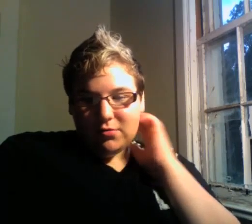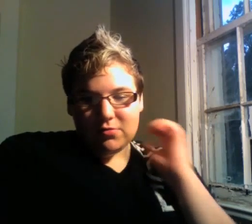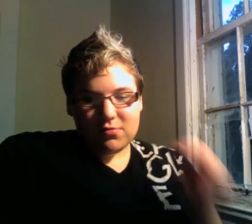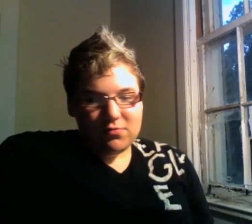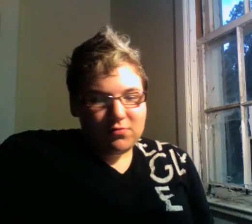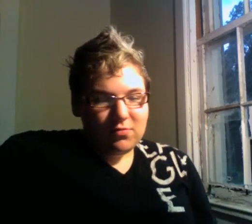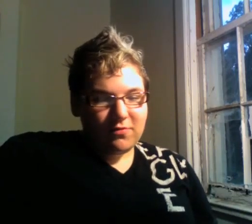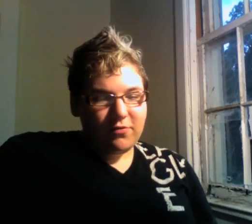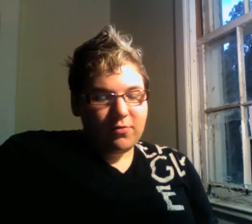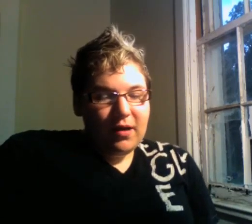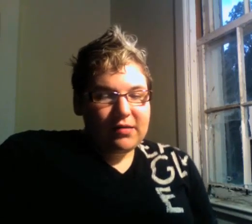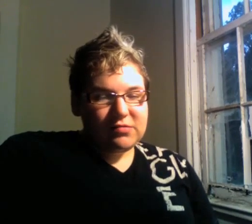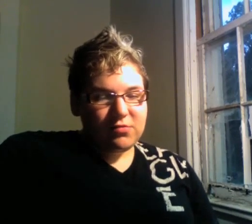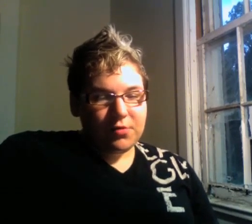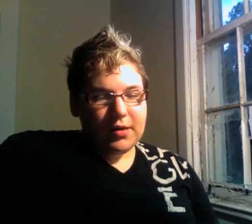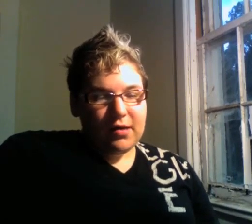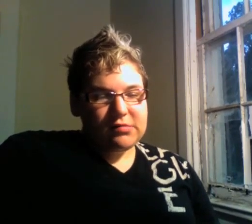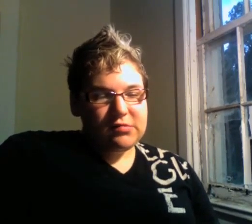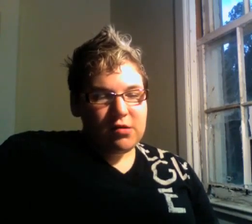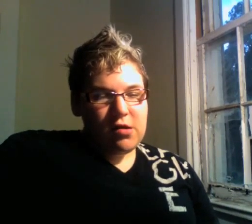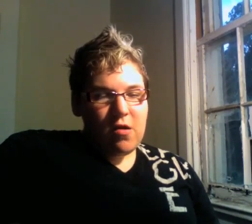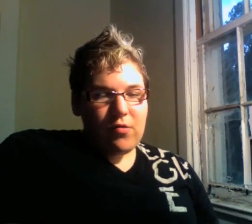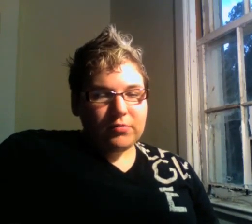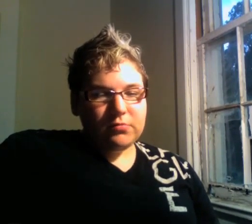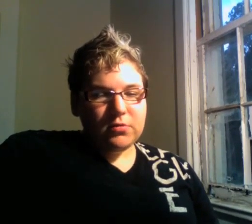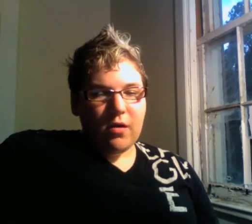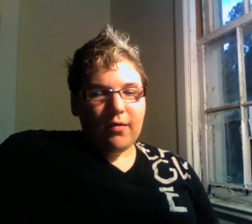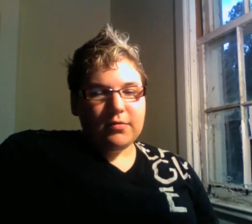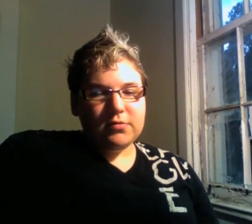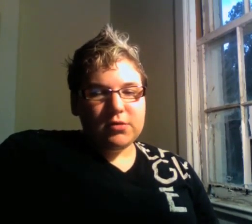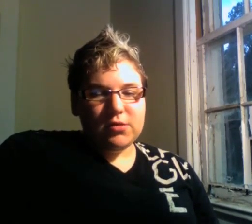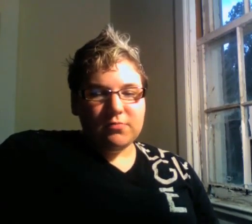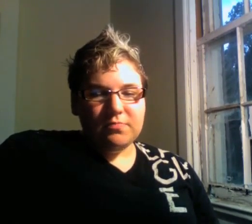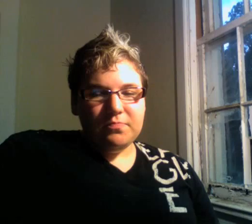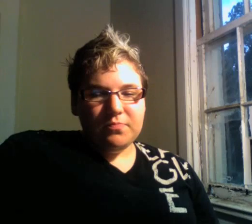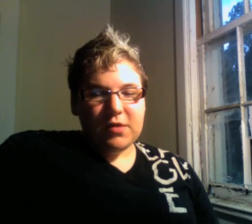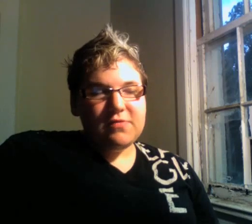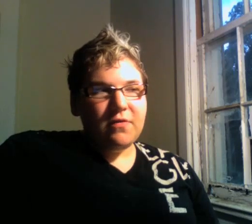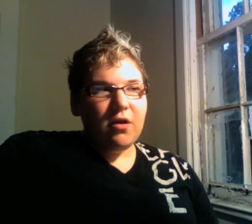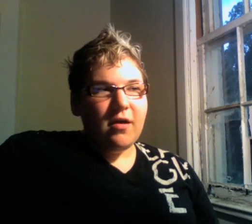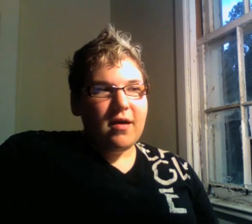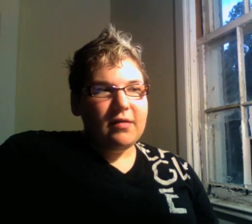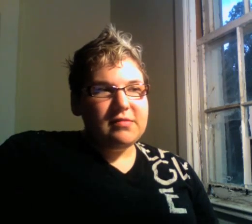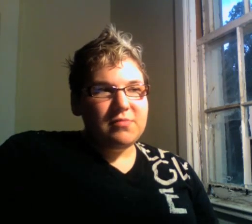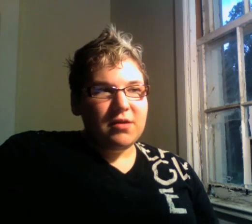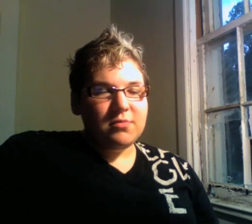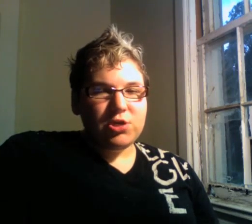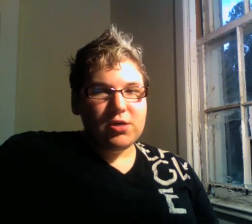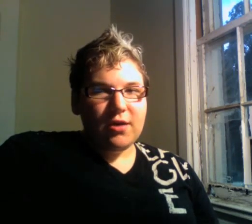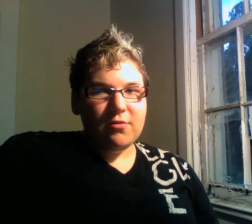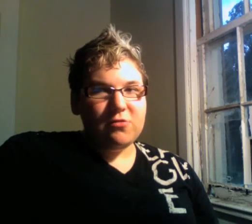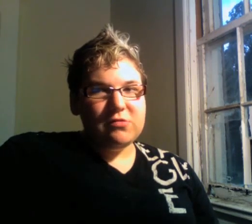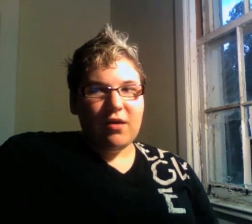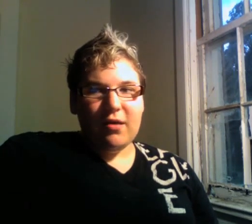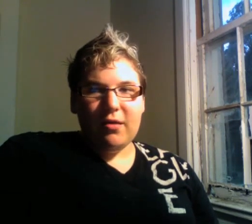for the past three days um as far as my imagery goes and